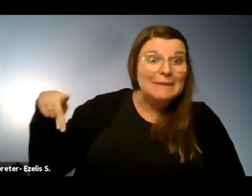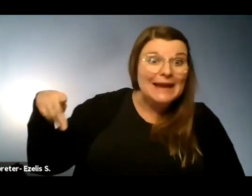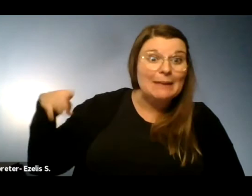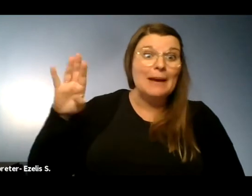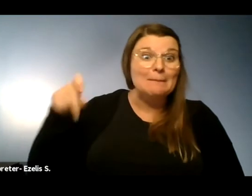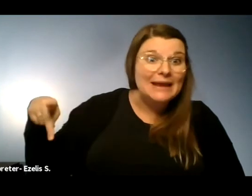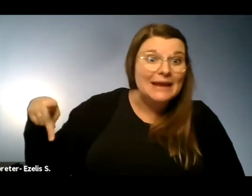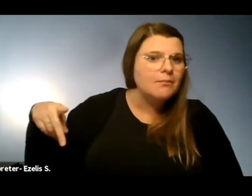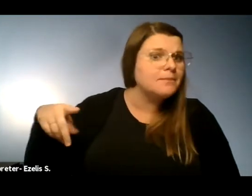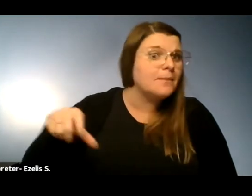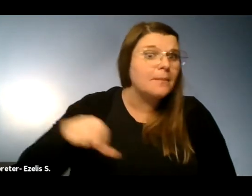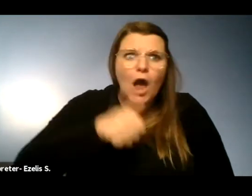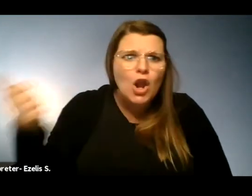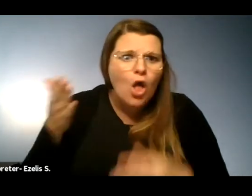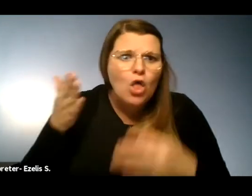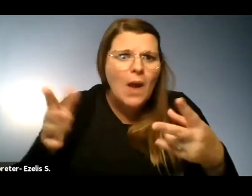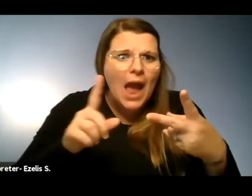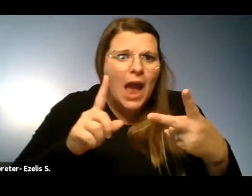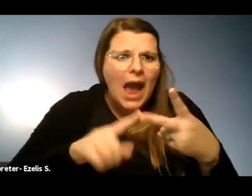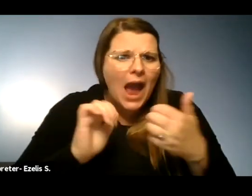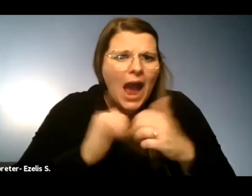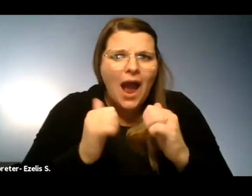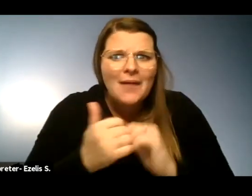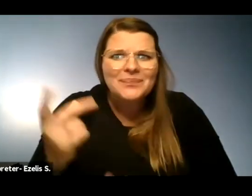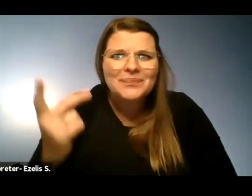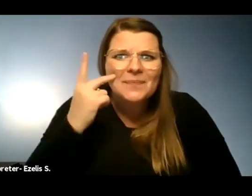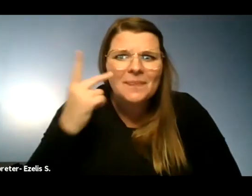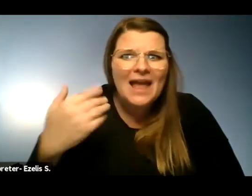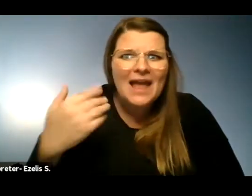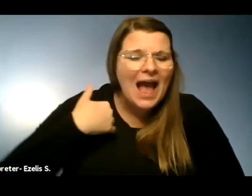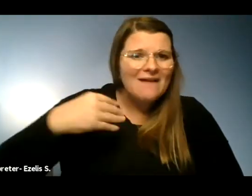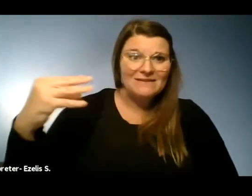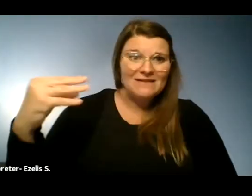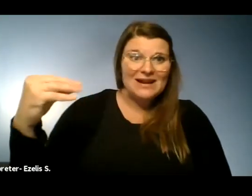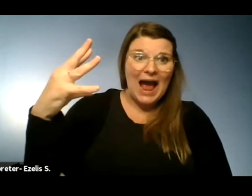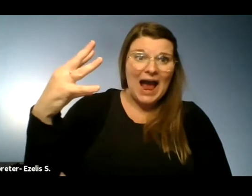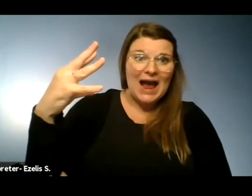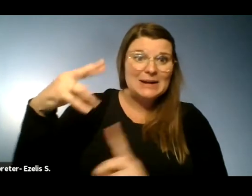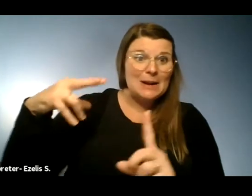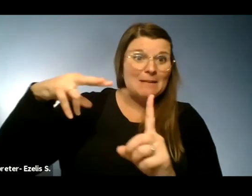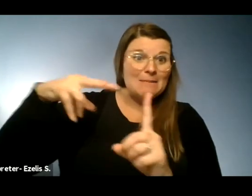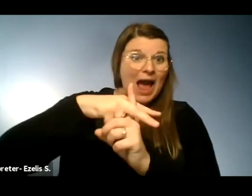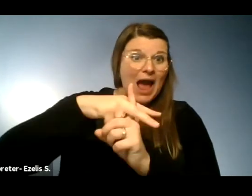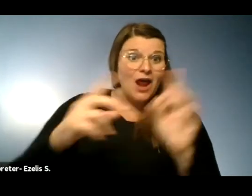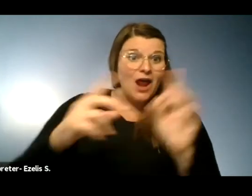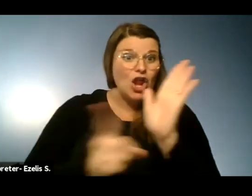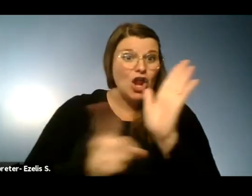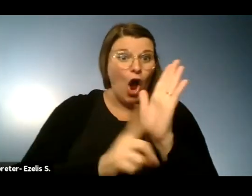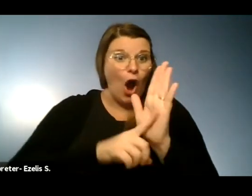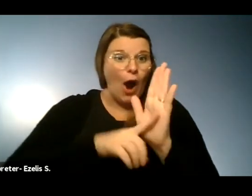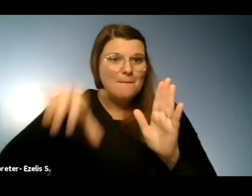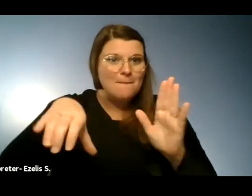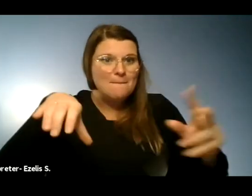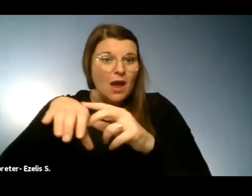but another way we see is that there's a reading lamp plugged into the back of his alarm clock, and when the